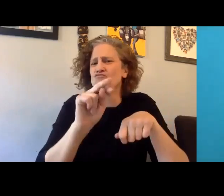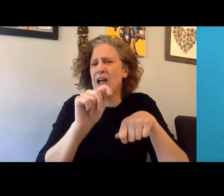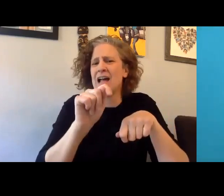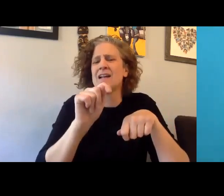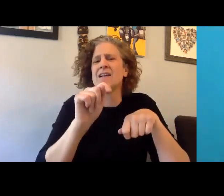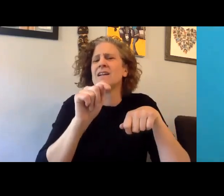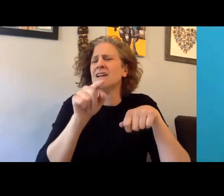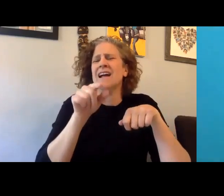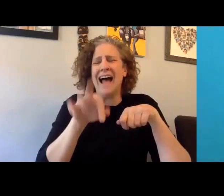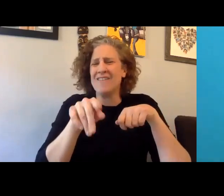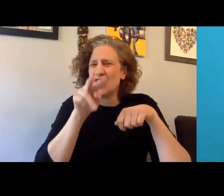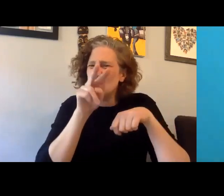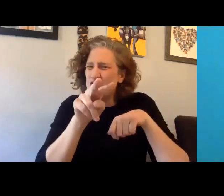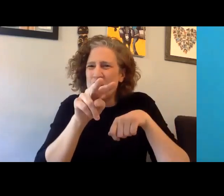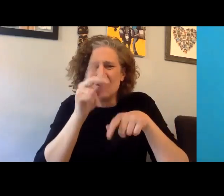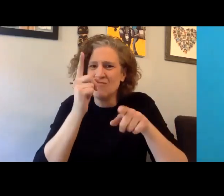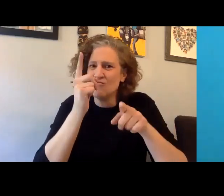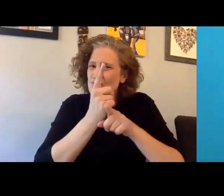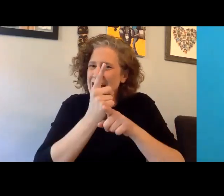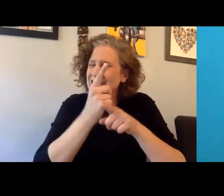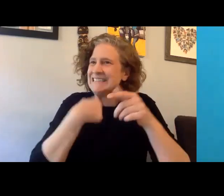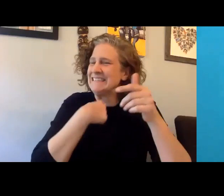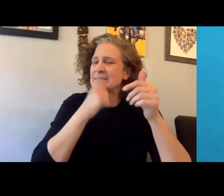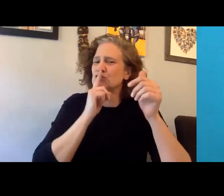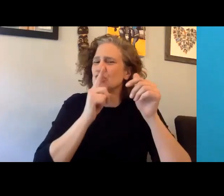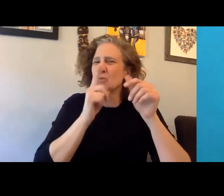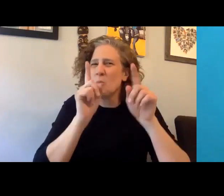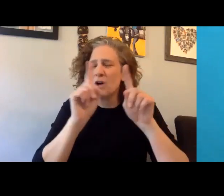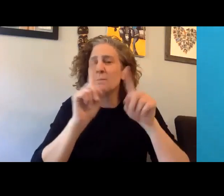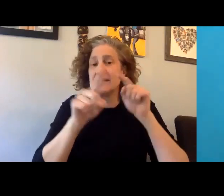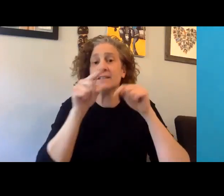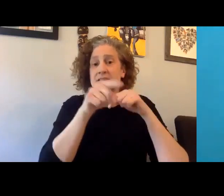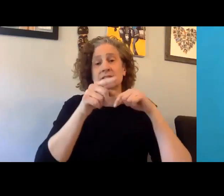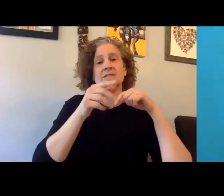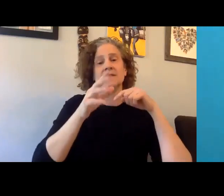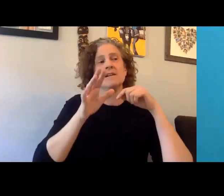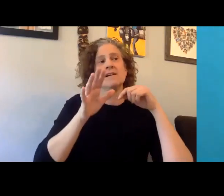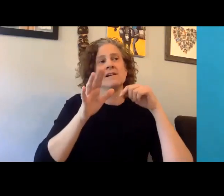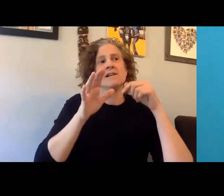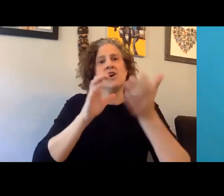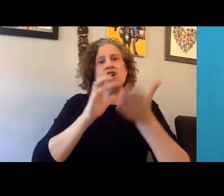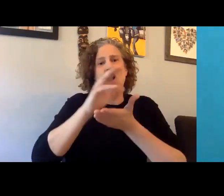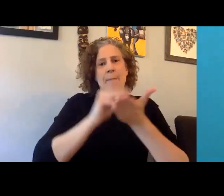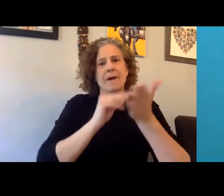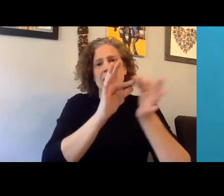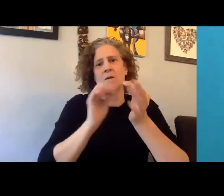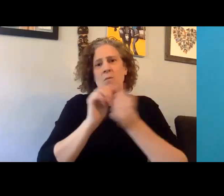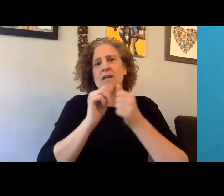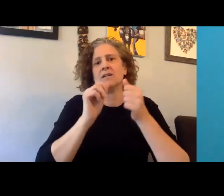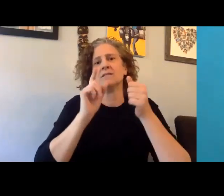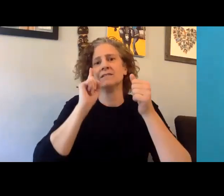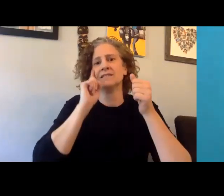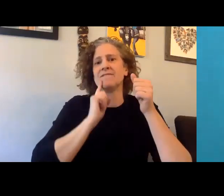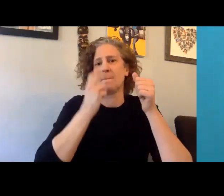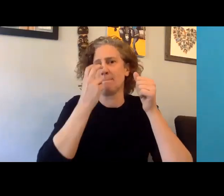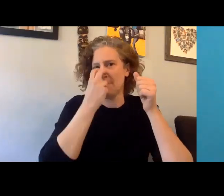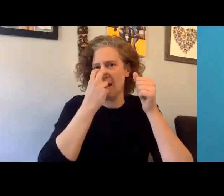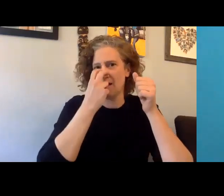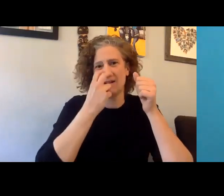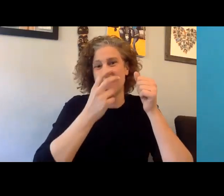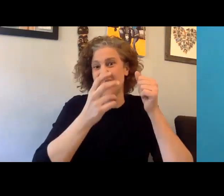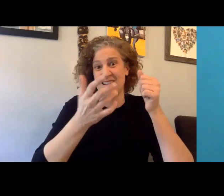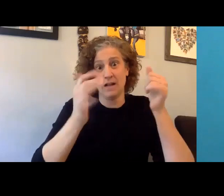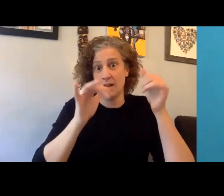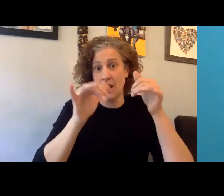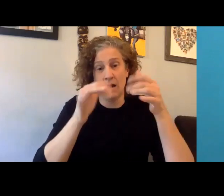There's some national grant, if you look, I'm not sure exactly where at the moment, but there is a